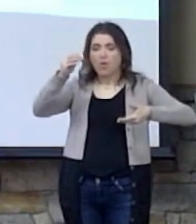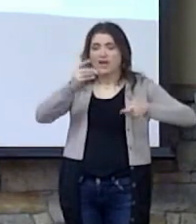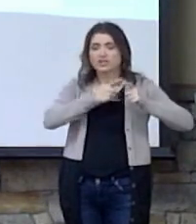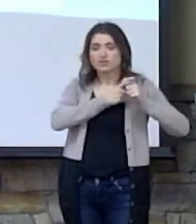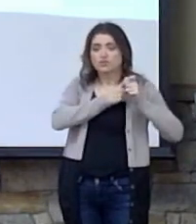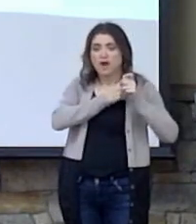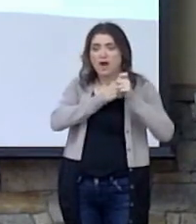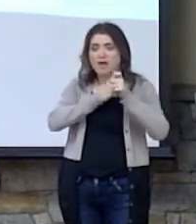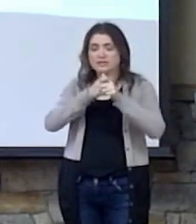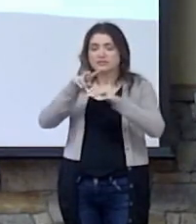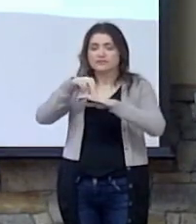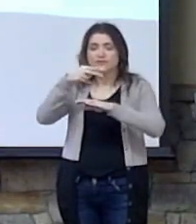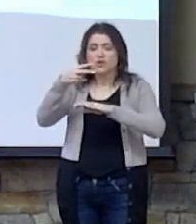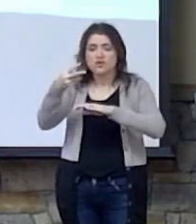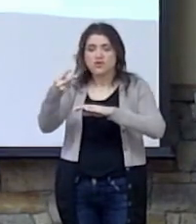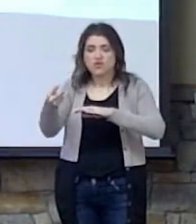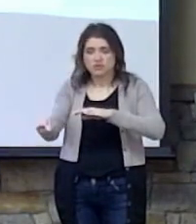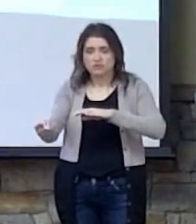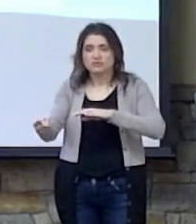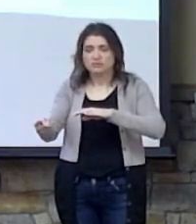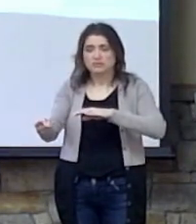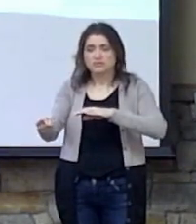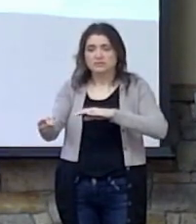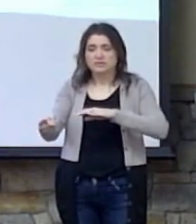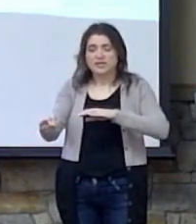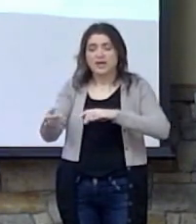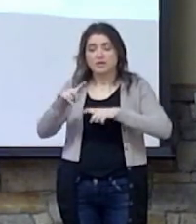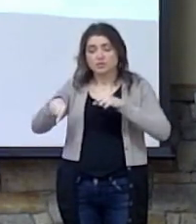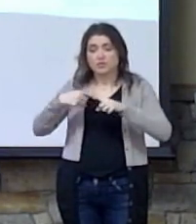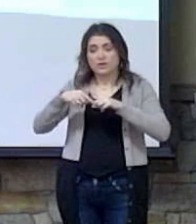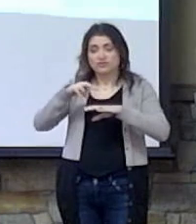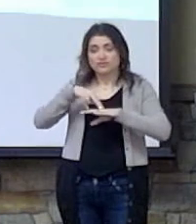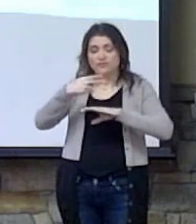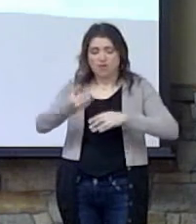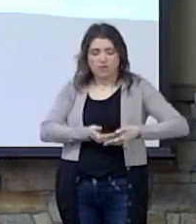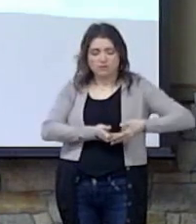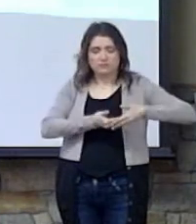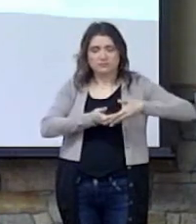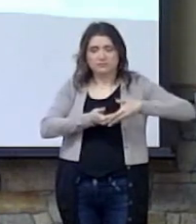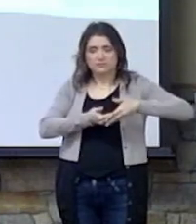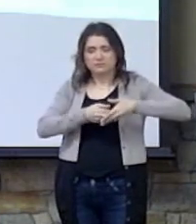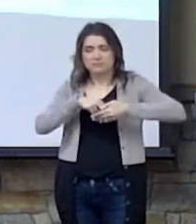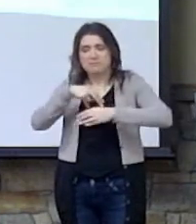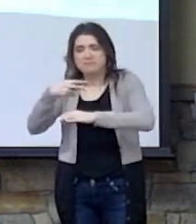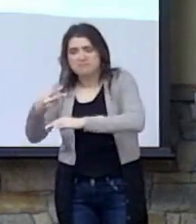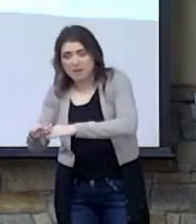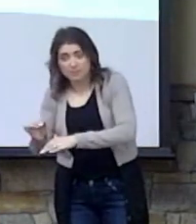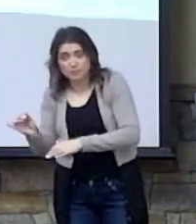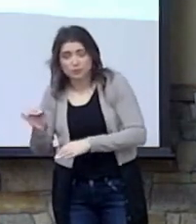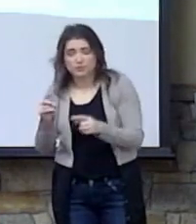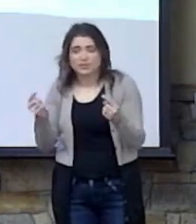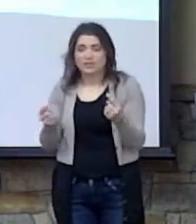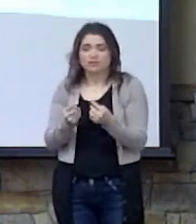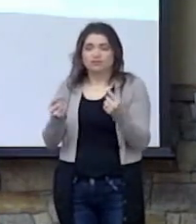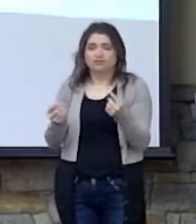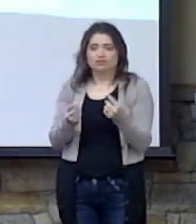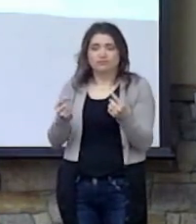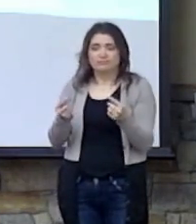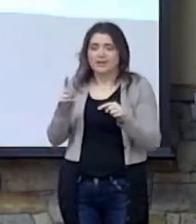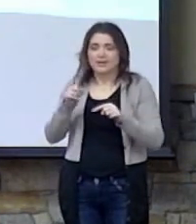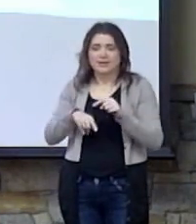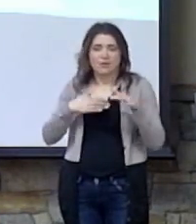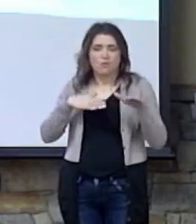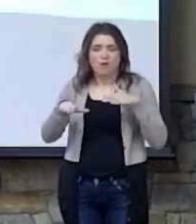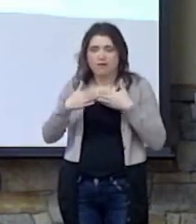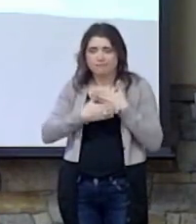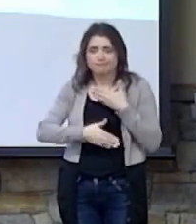run, and she falls, and Mephibosheth, through that process, becomes injured and crippled in his feet. You